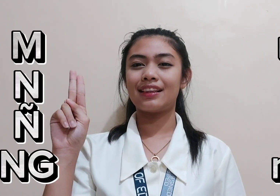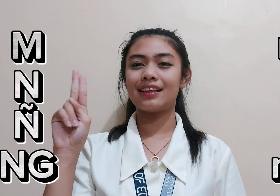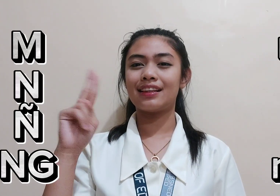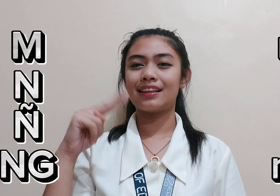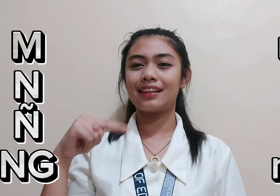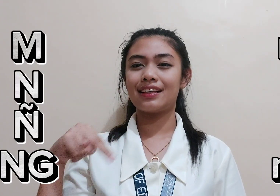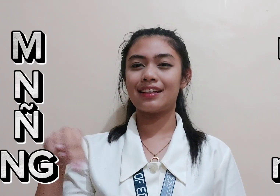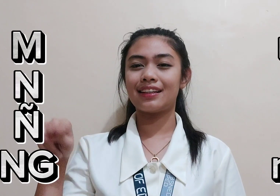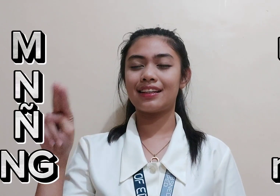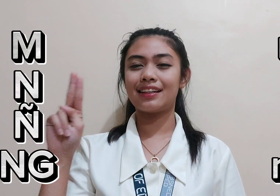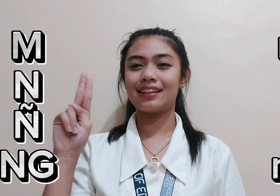N-Y,